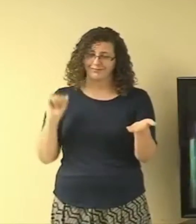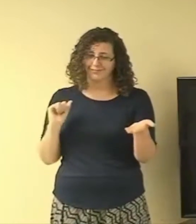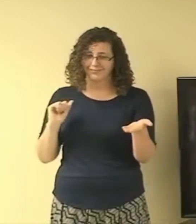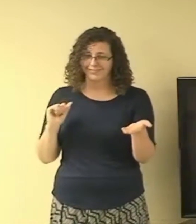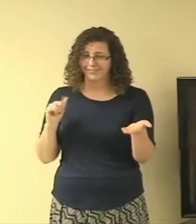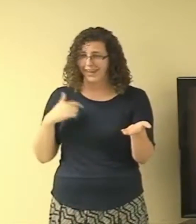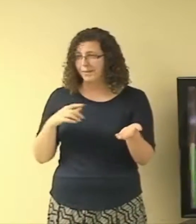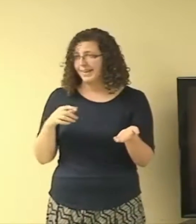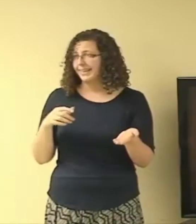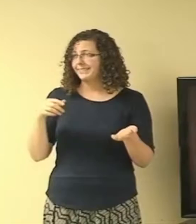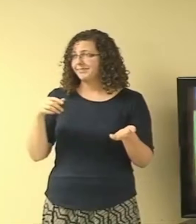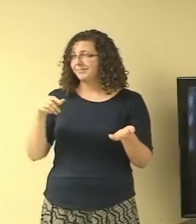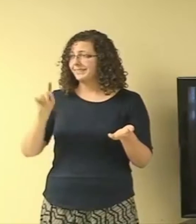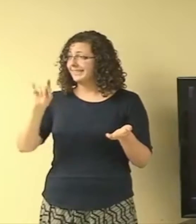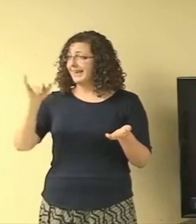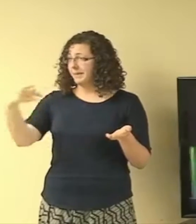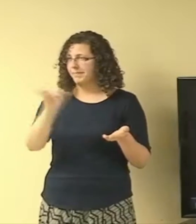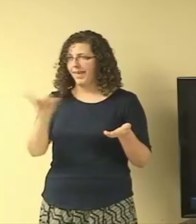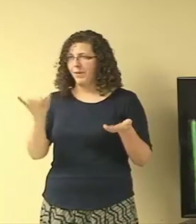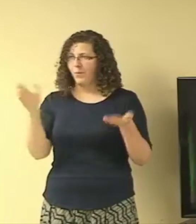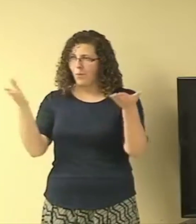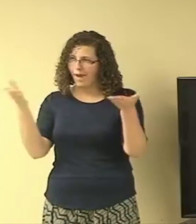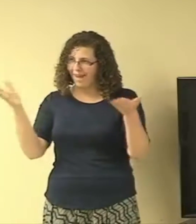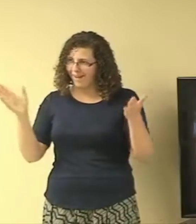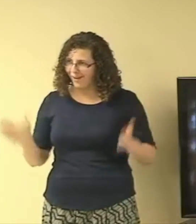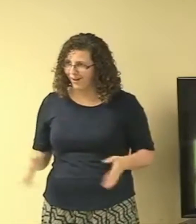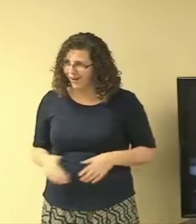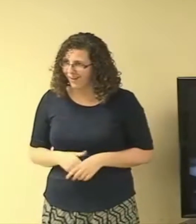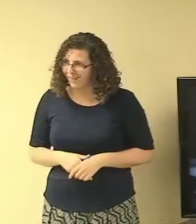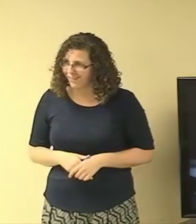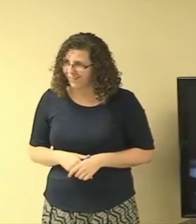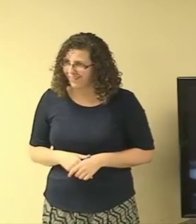I'm going to tip him like he's a waitress.